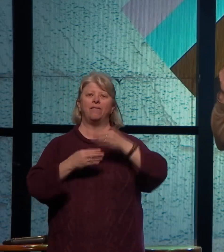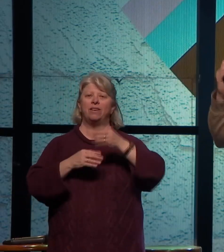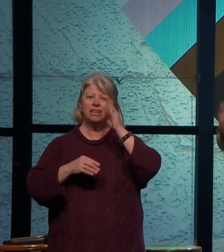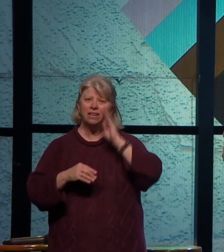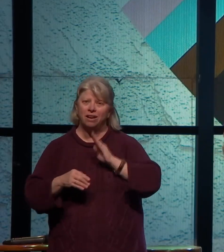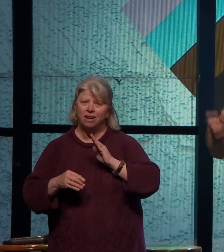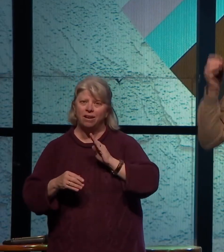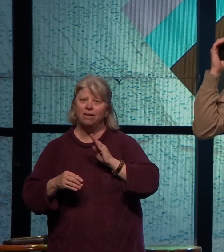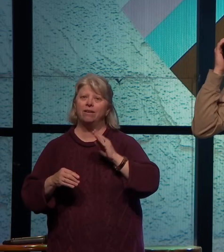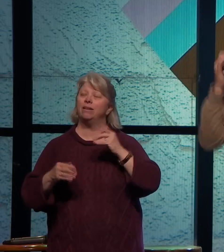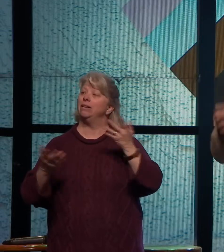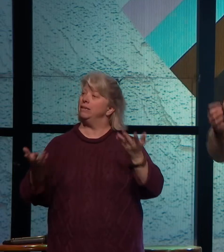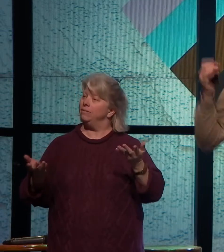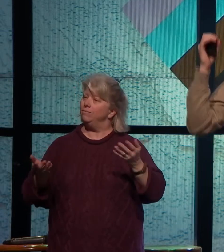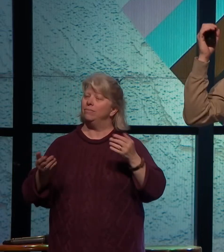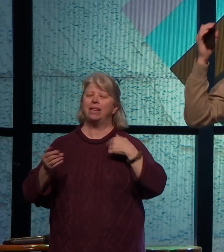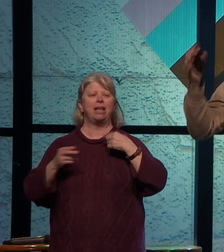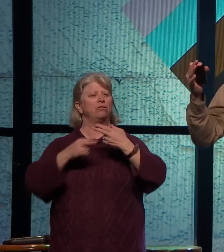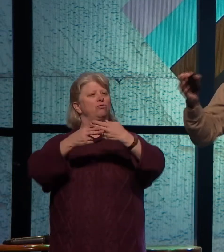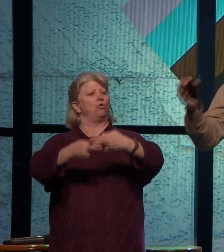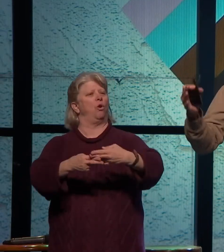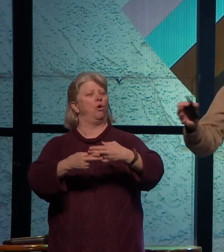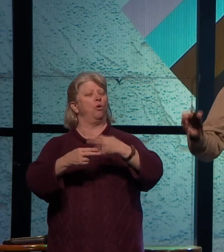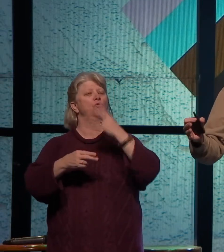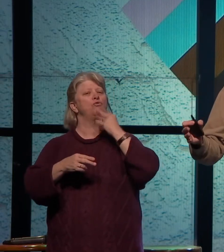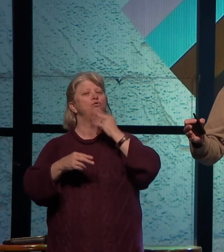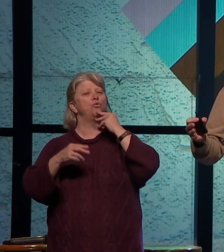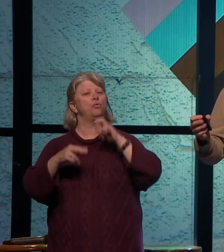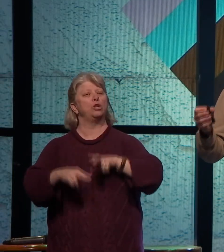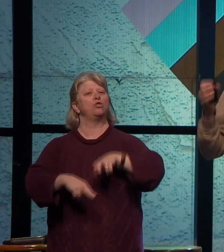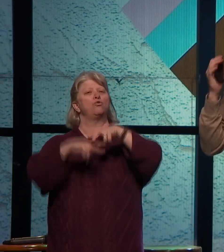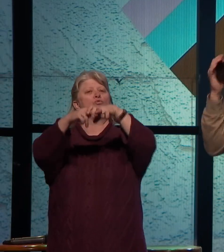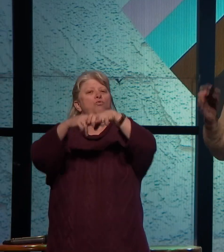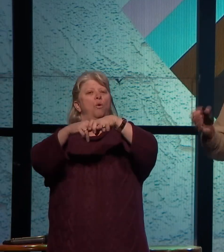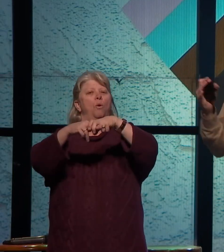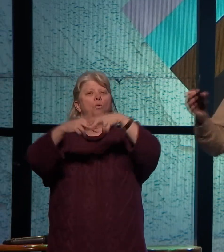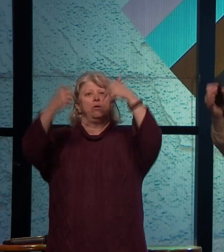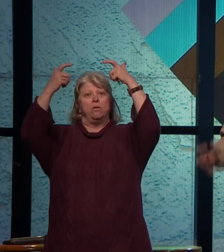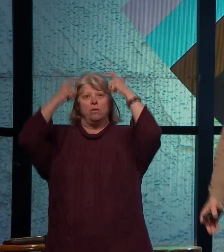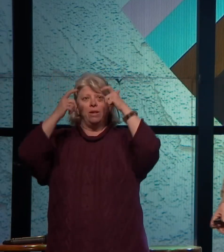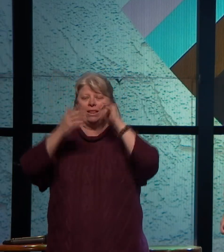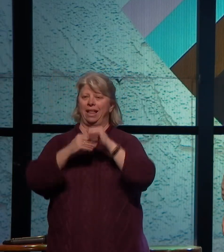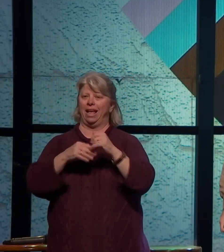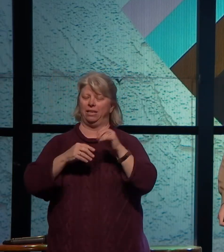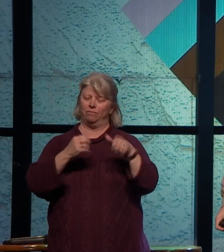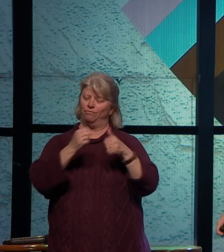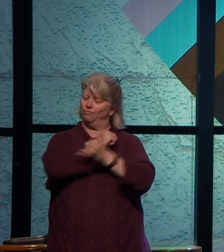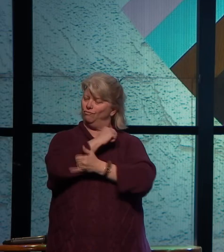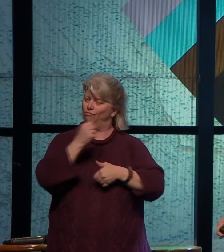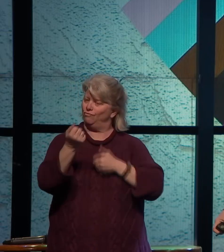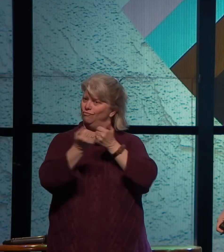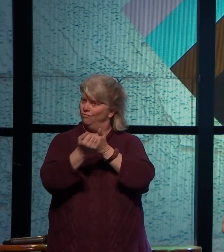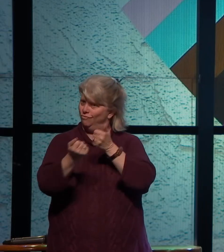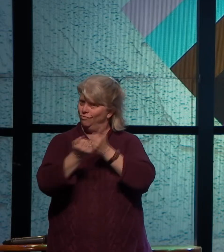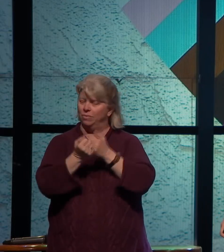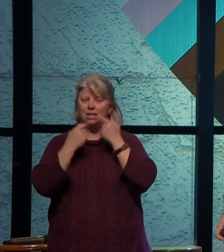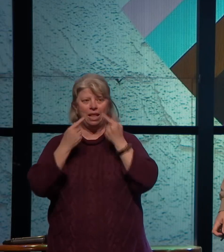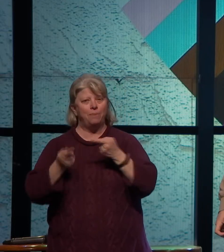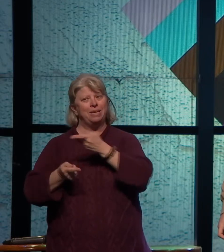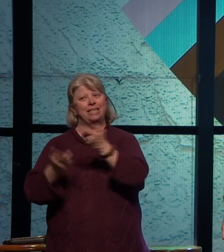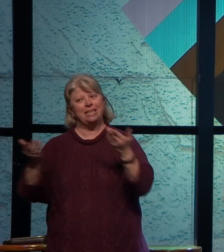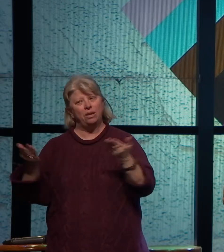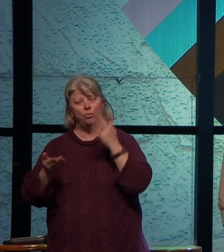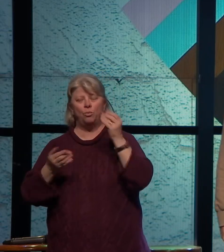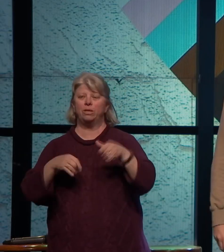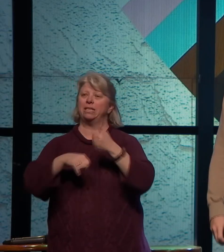is a claim to Jewish throne, the Jewish throne. This is a nationalist claim. Jesus is here. He's